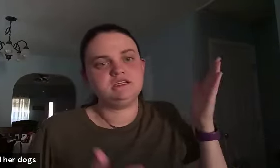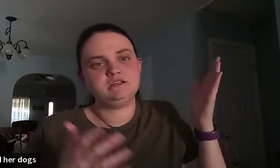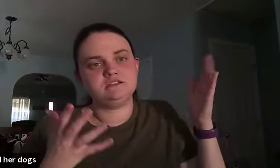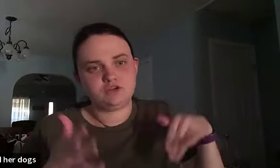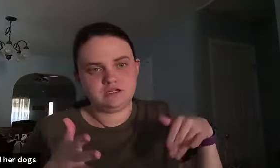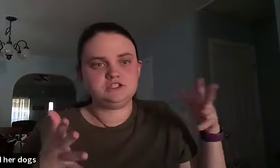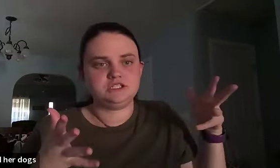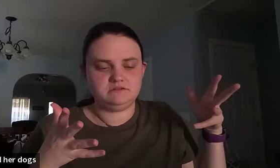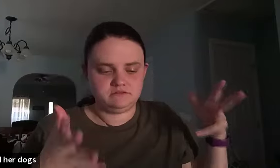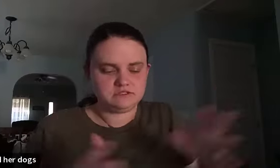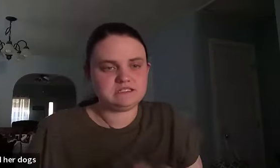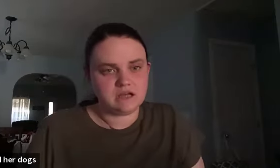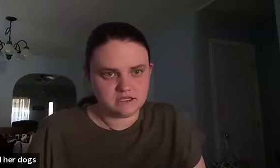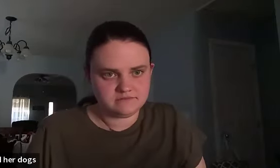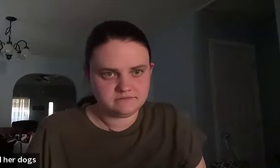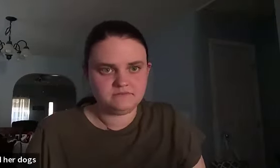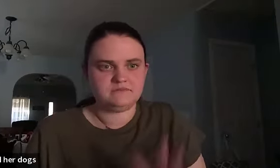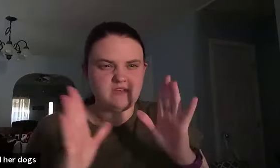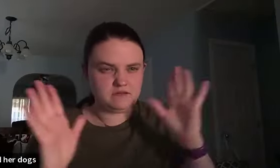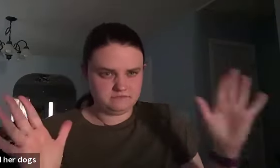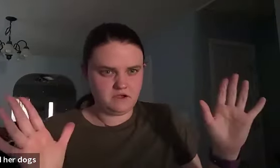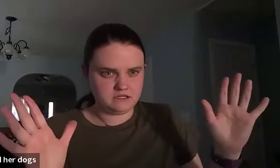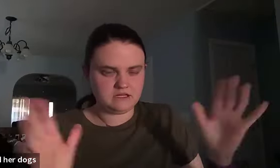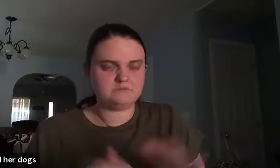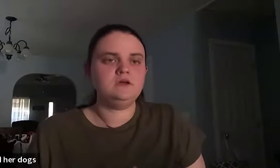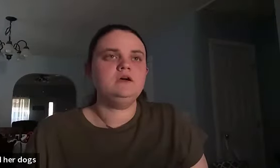She is cooking. She cooks tonight. That's